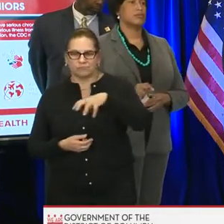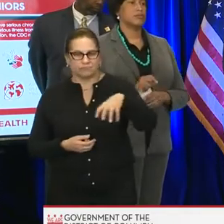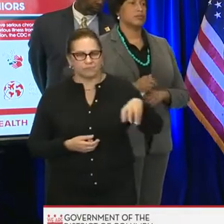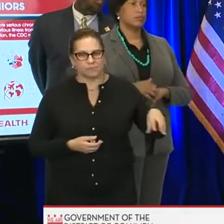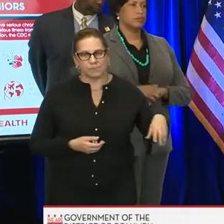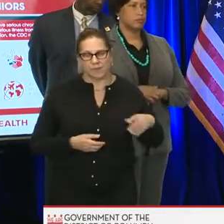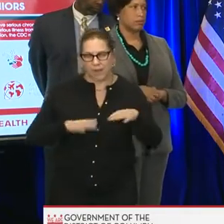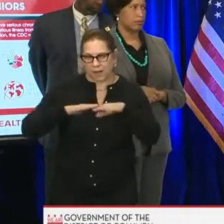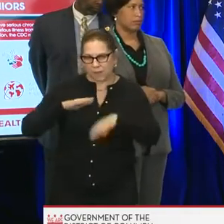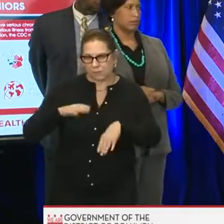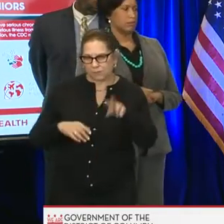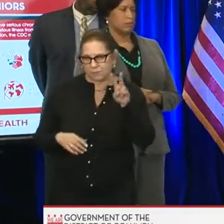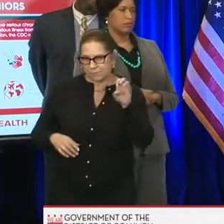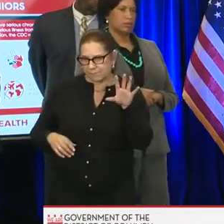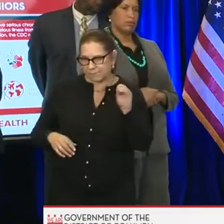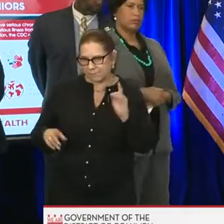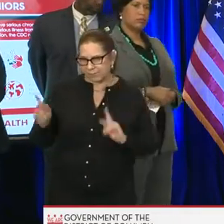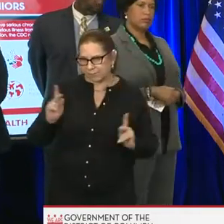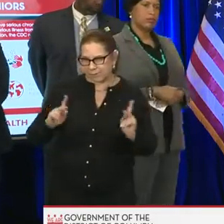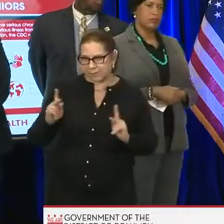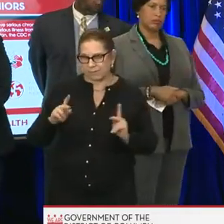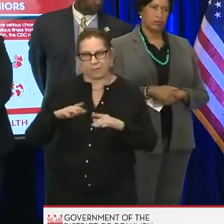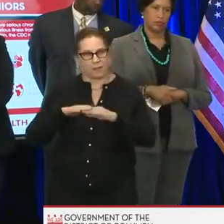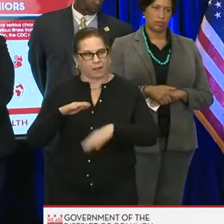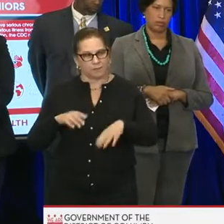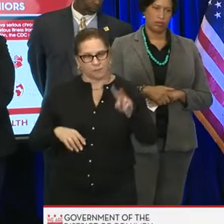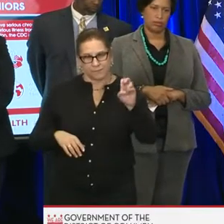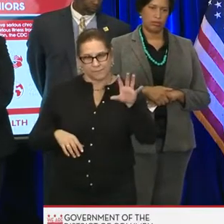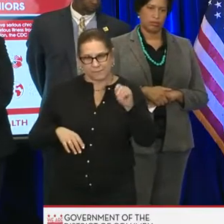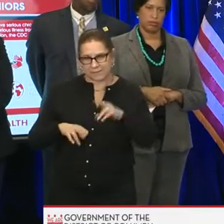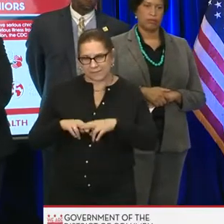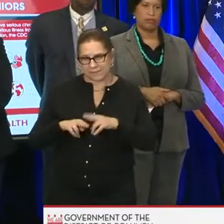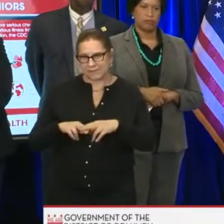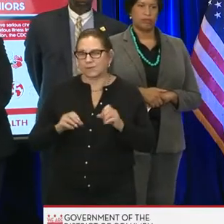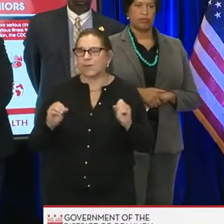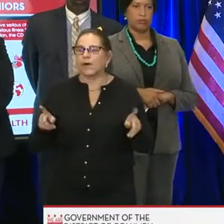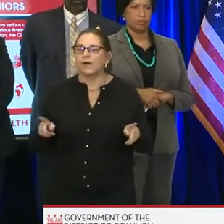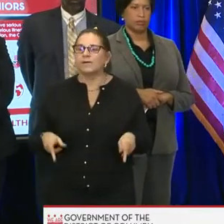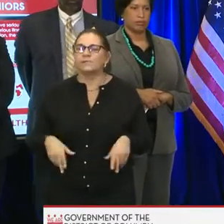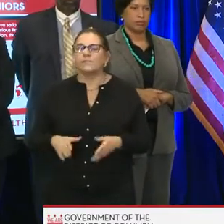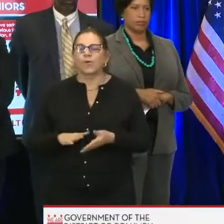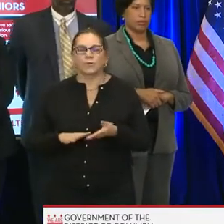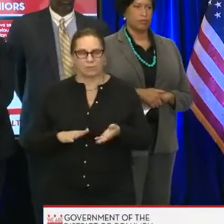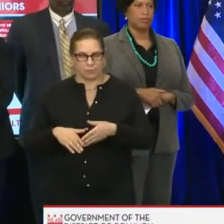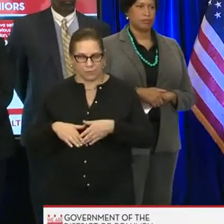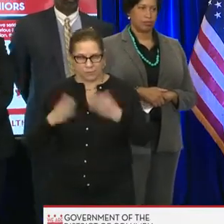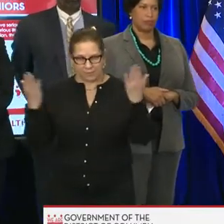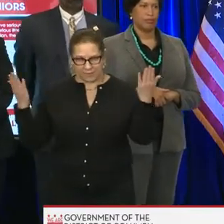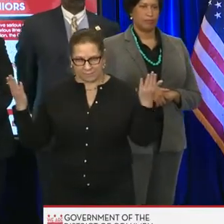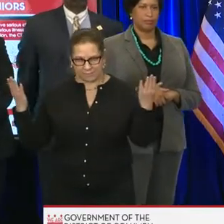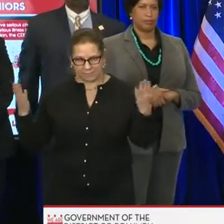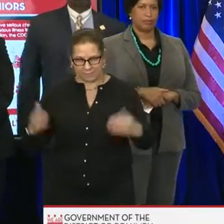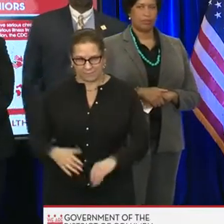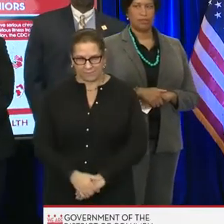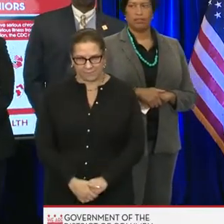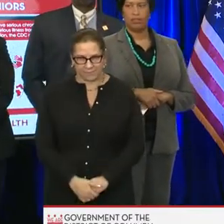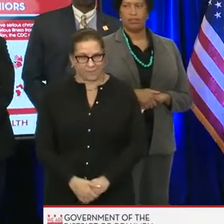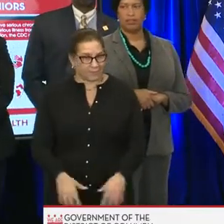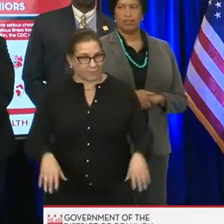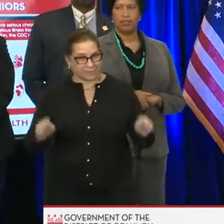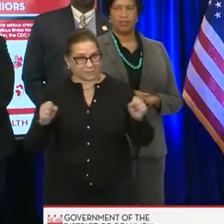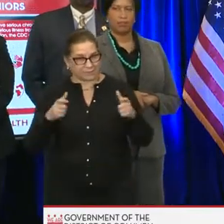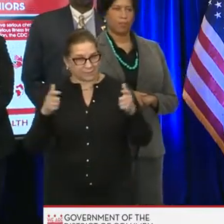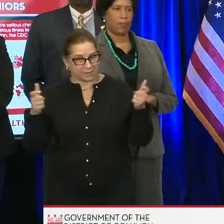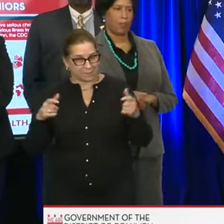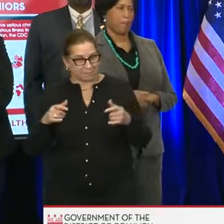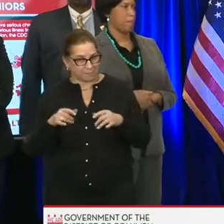than 250 people, is still appropriate for day-to-day operations. So I want to make sure that's correct. Wanted to make sure that that was